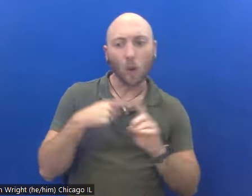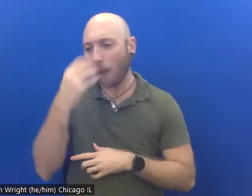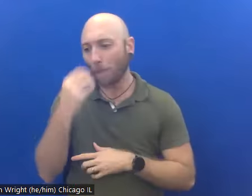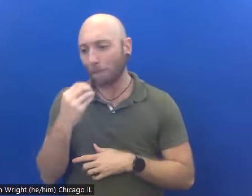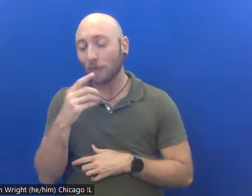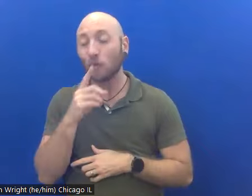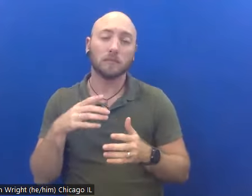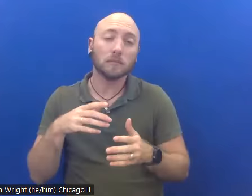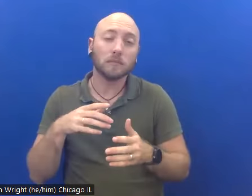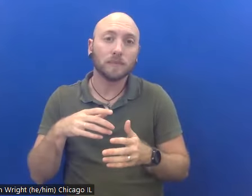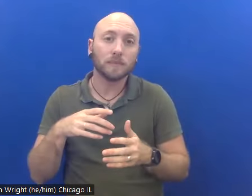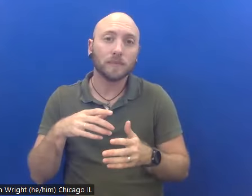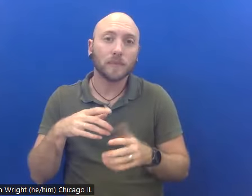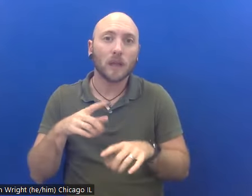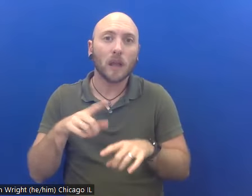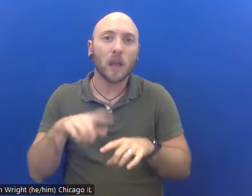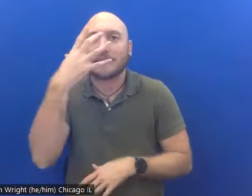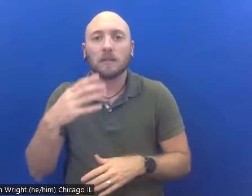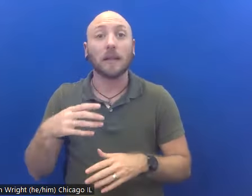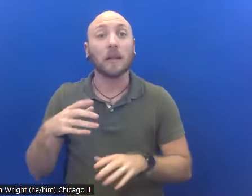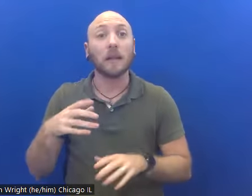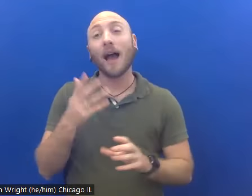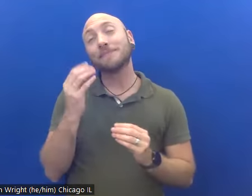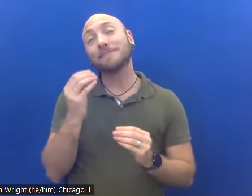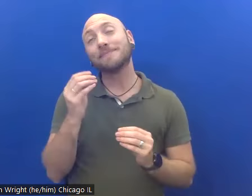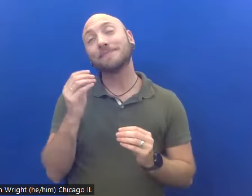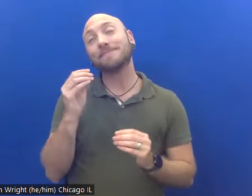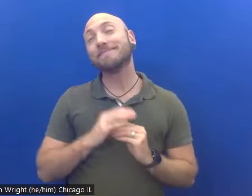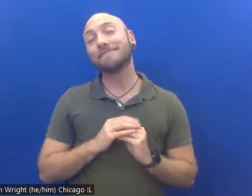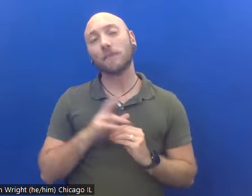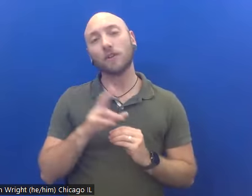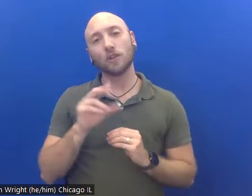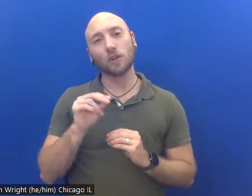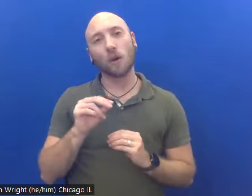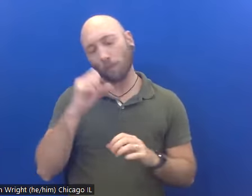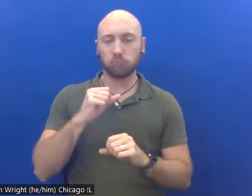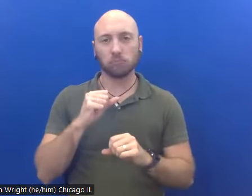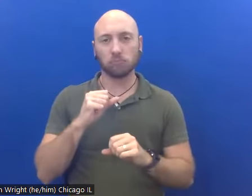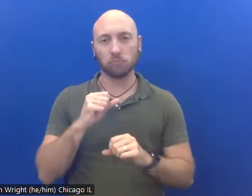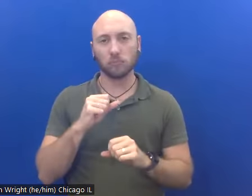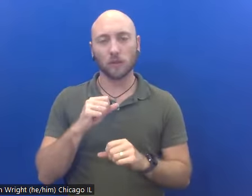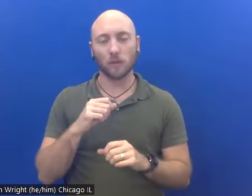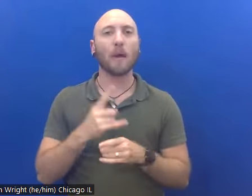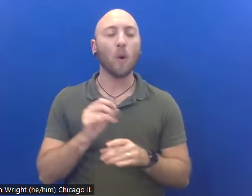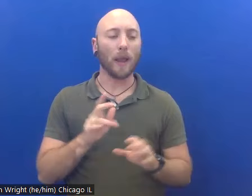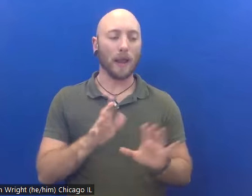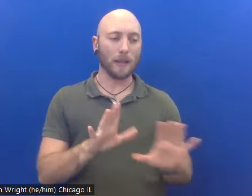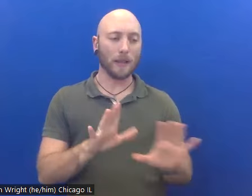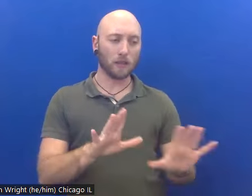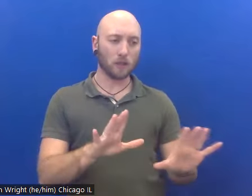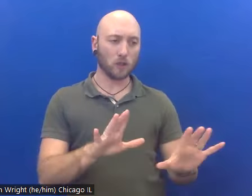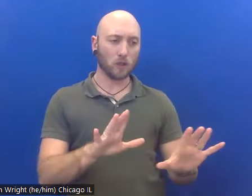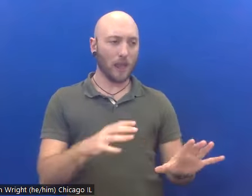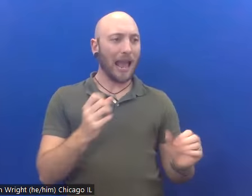I couldn't fall asleep. I needed to pass out. How many hours is that? Great. How much alcohol do I have? Great. Divide the two, get the rate of, ounce per